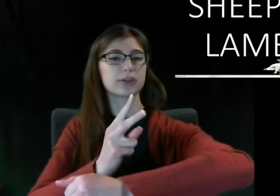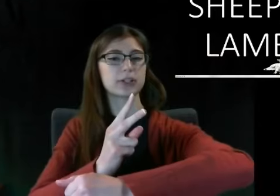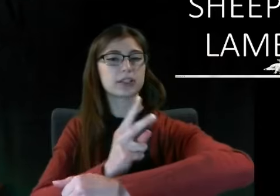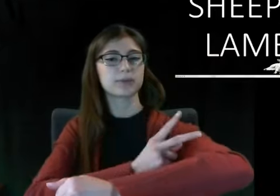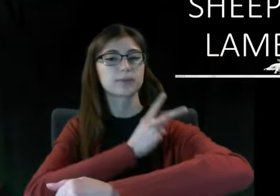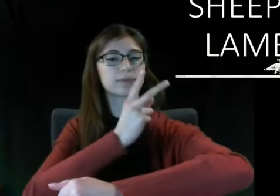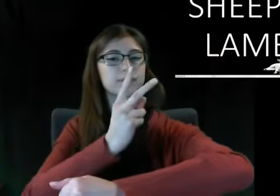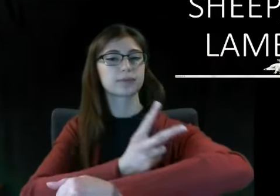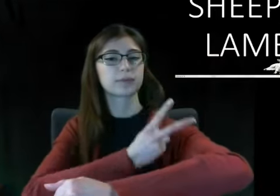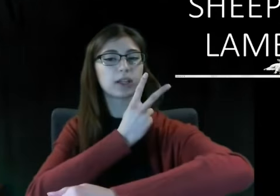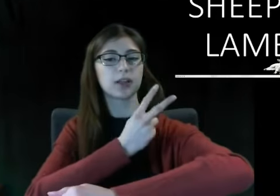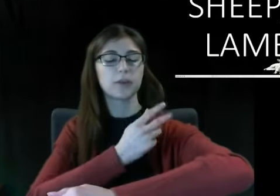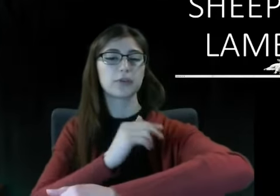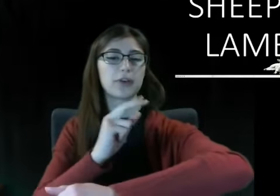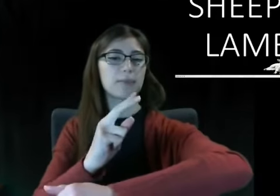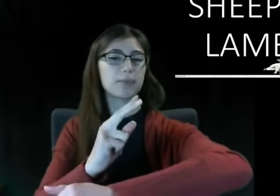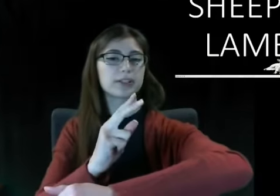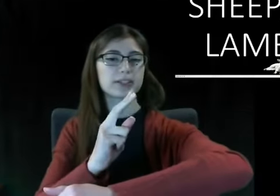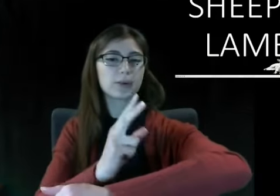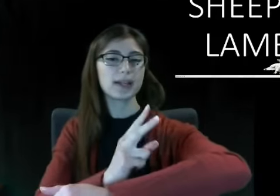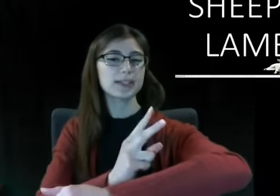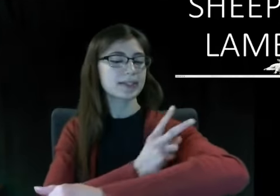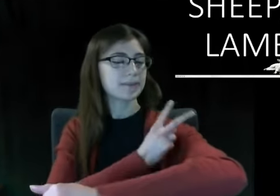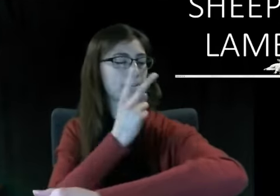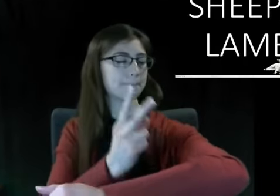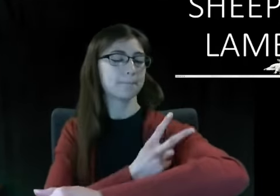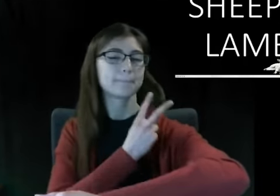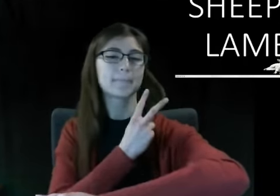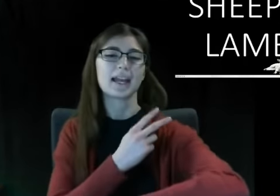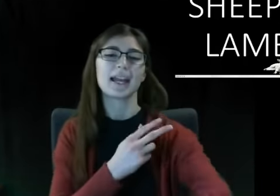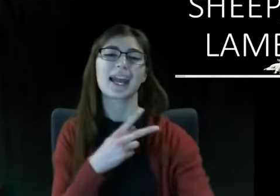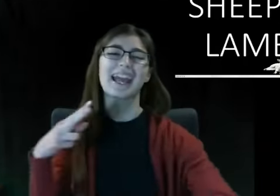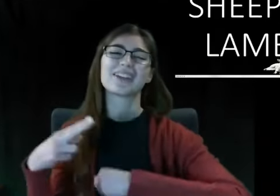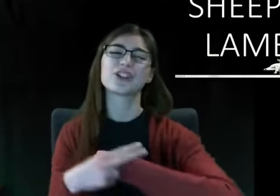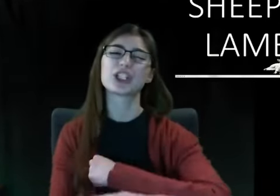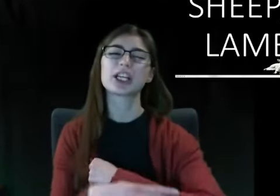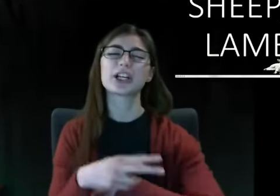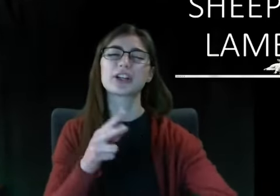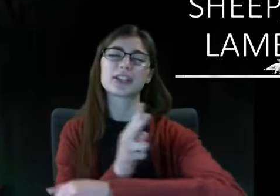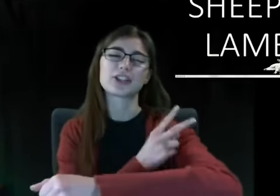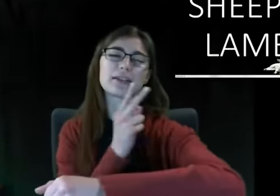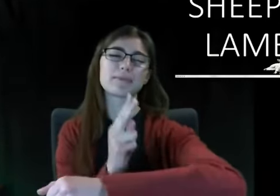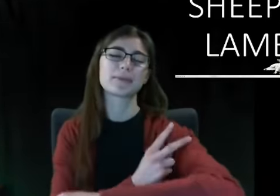to move upwards twice and shear the sheep.